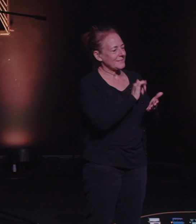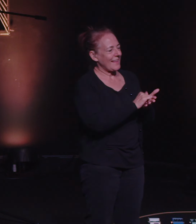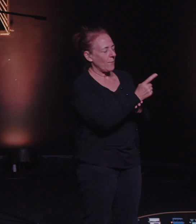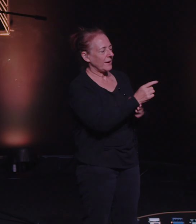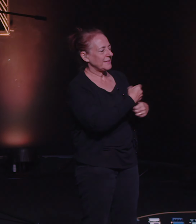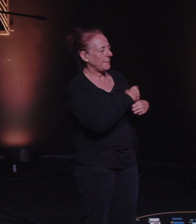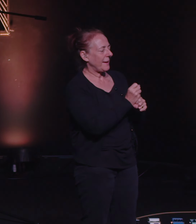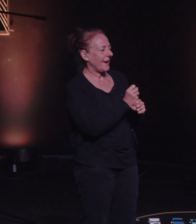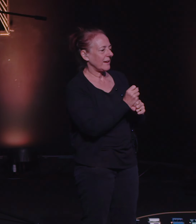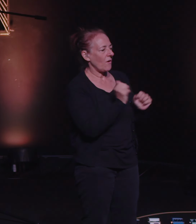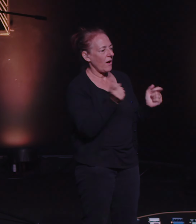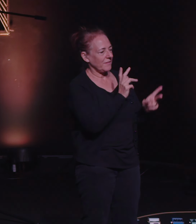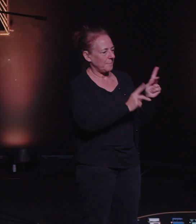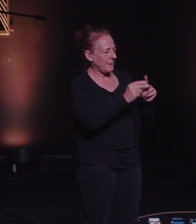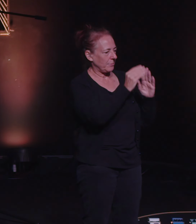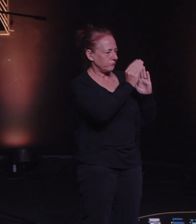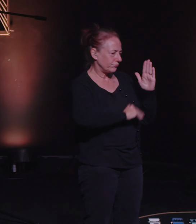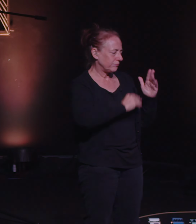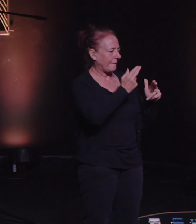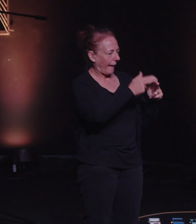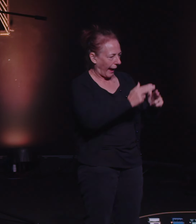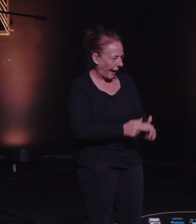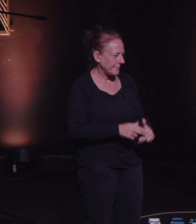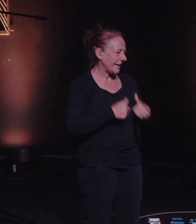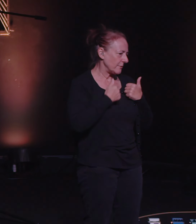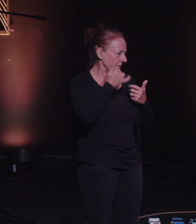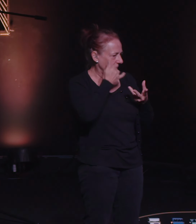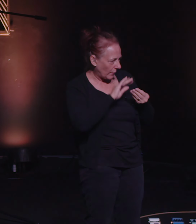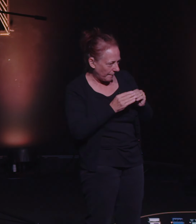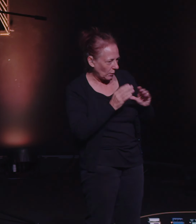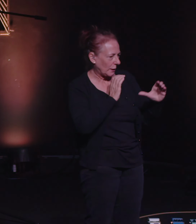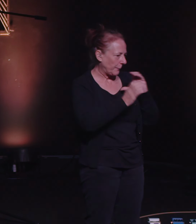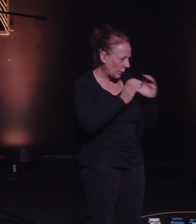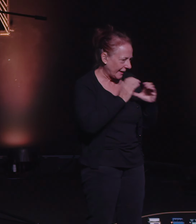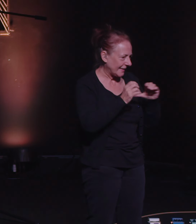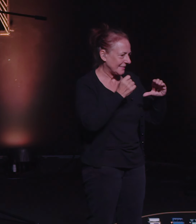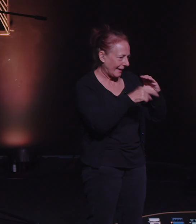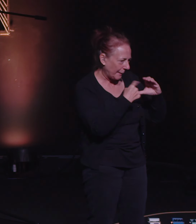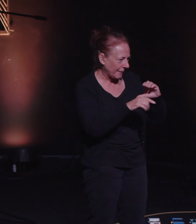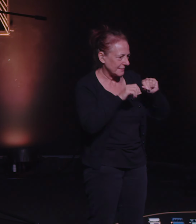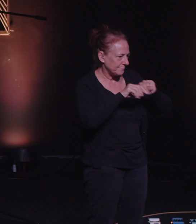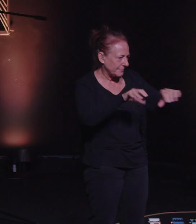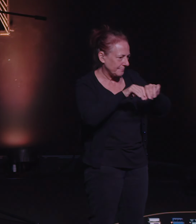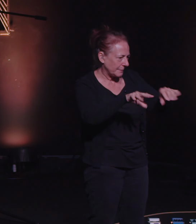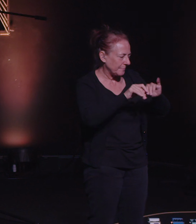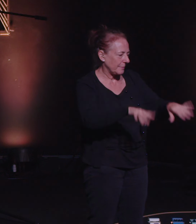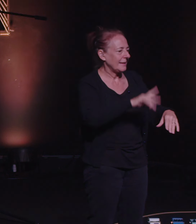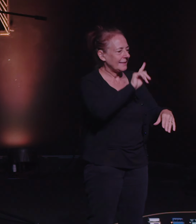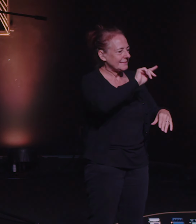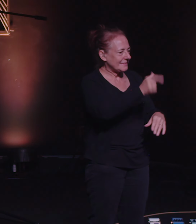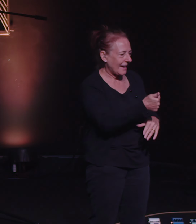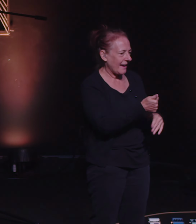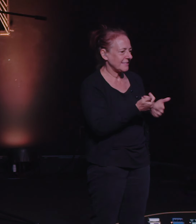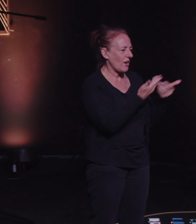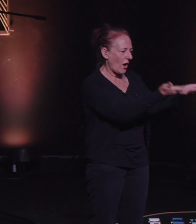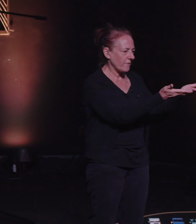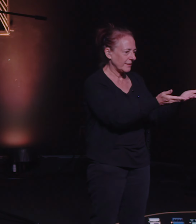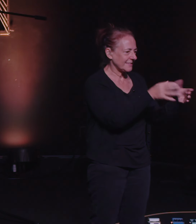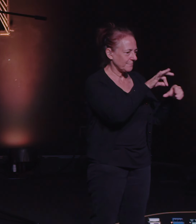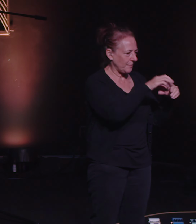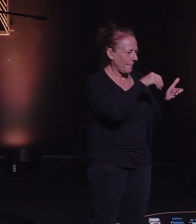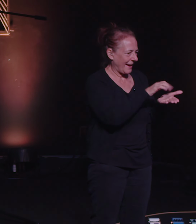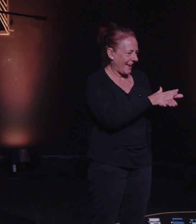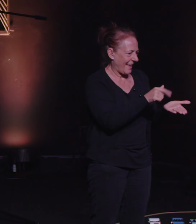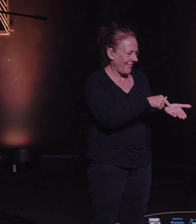you know, of course, put all of our people in and know who's who and all that, but it's our communication system. Our tithes and offerings go through it. I mean, it literally does